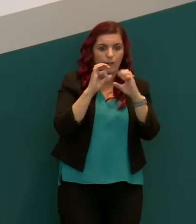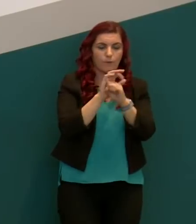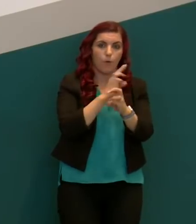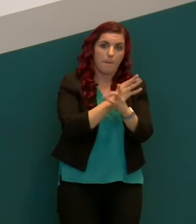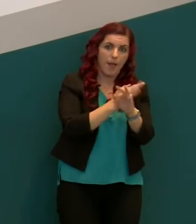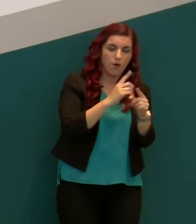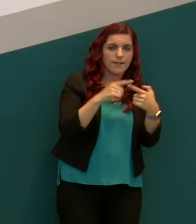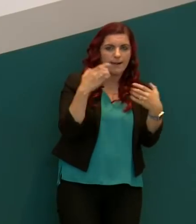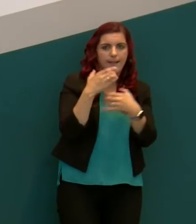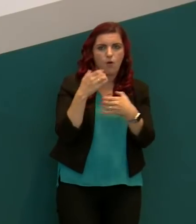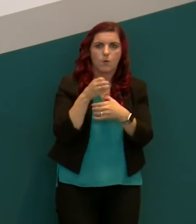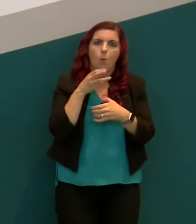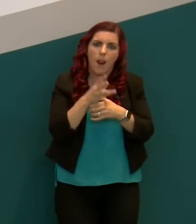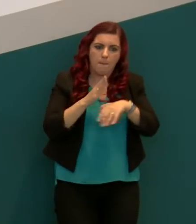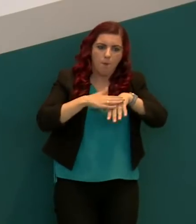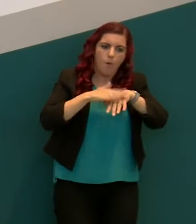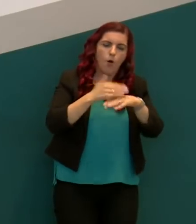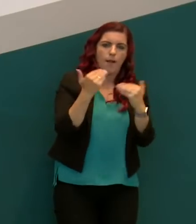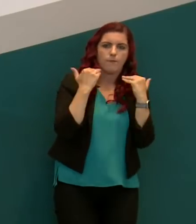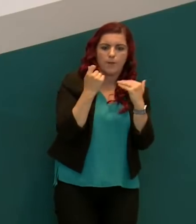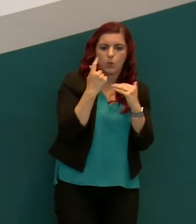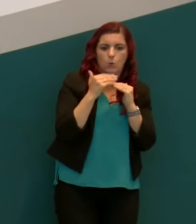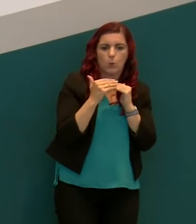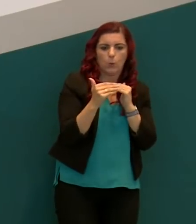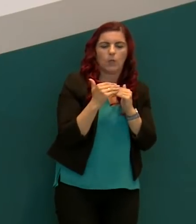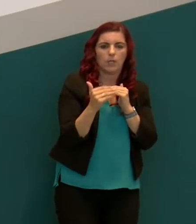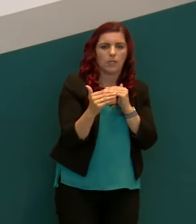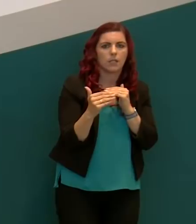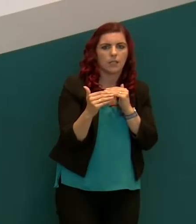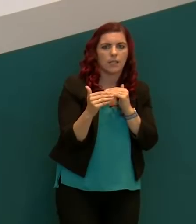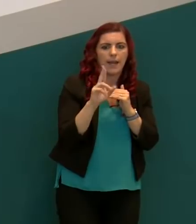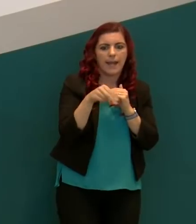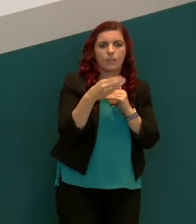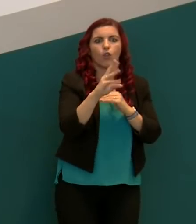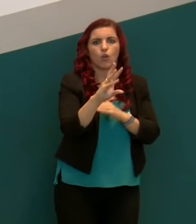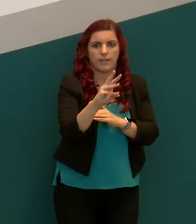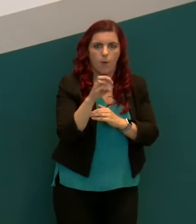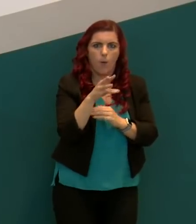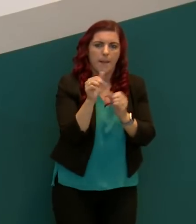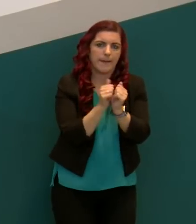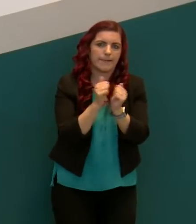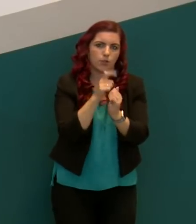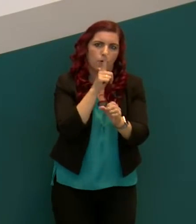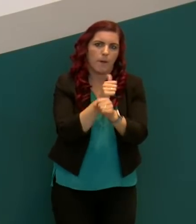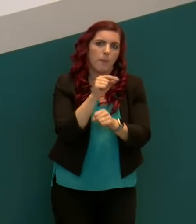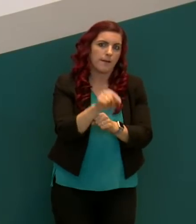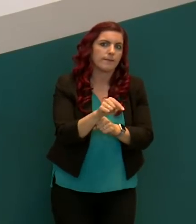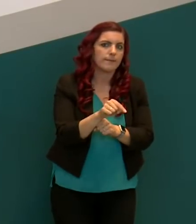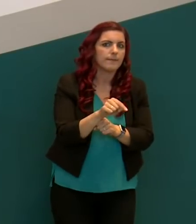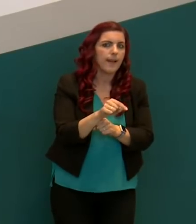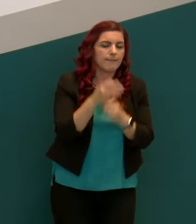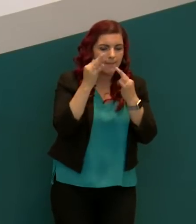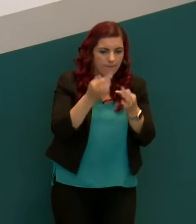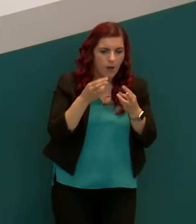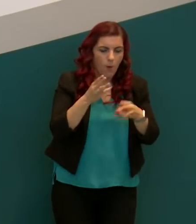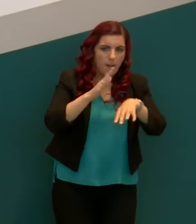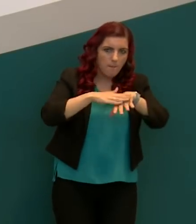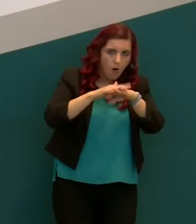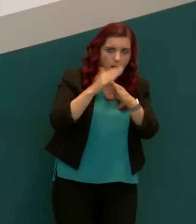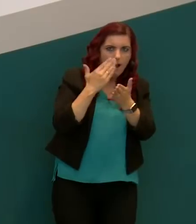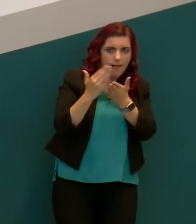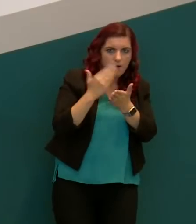and carers. So all of that will be part of our discussions at NEFIT next Thursday, and I'll certainly intend to give more